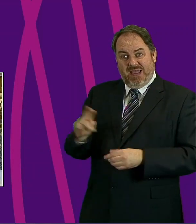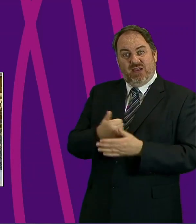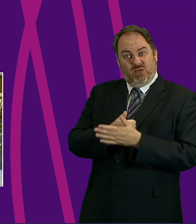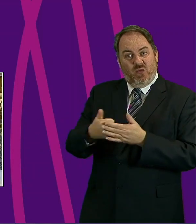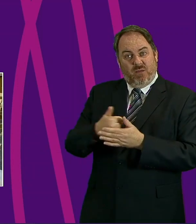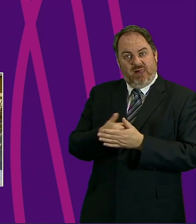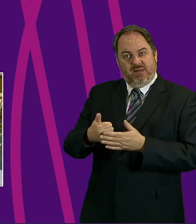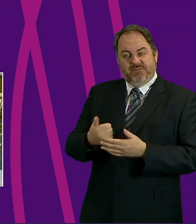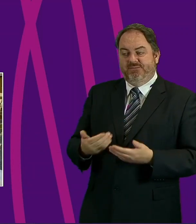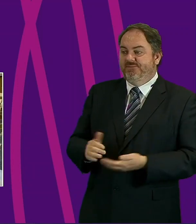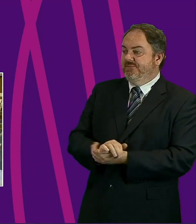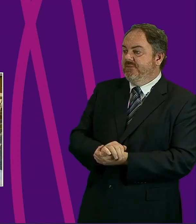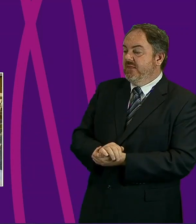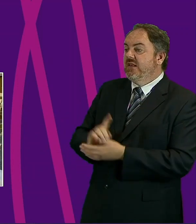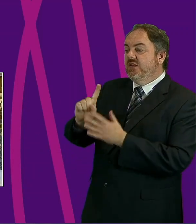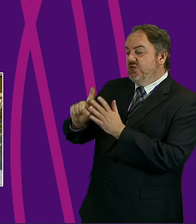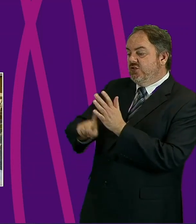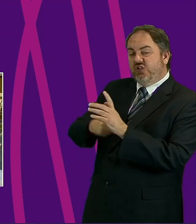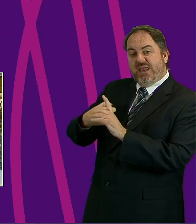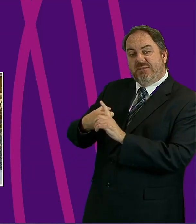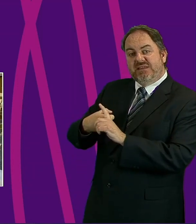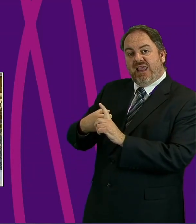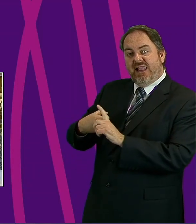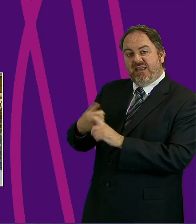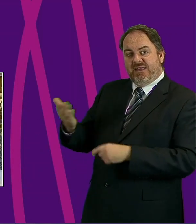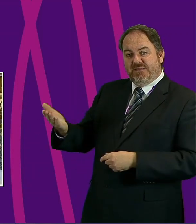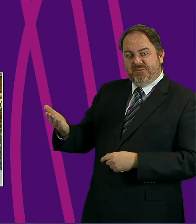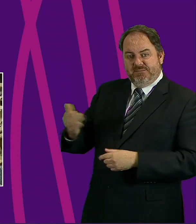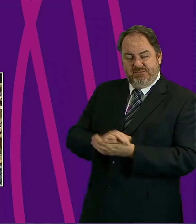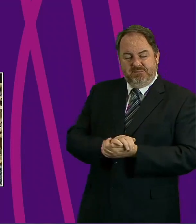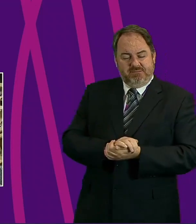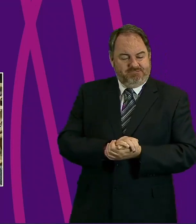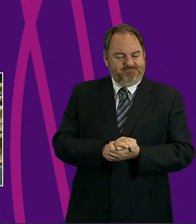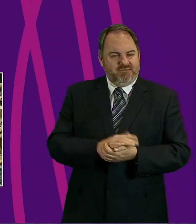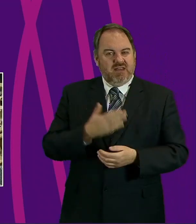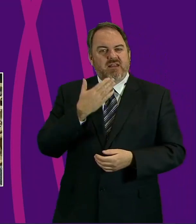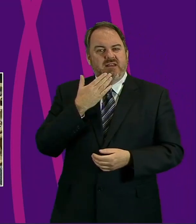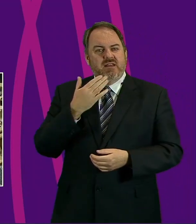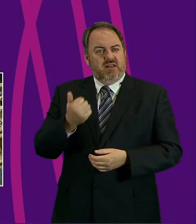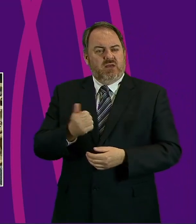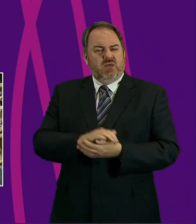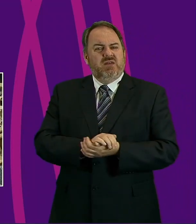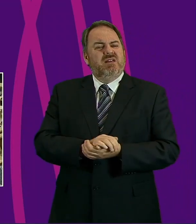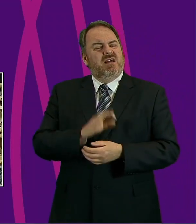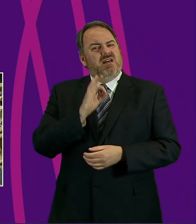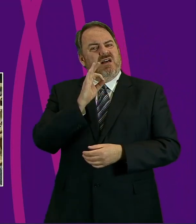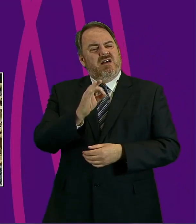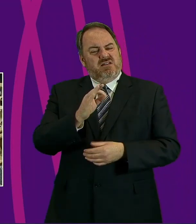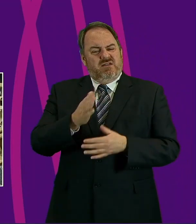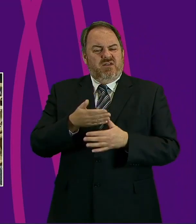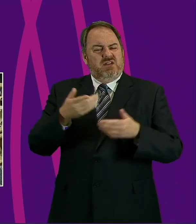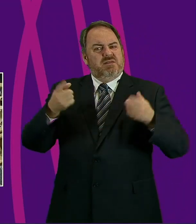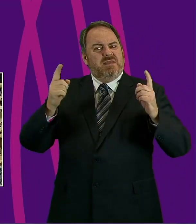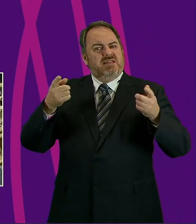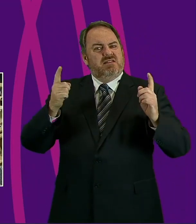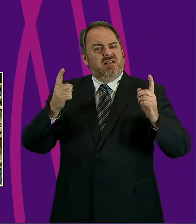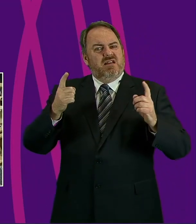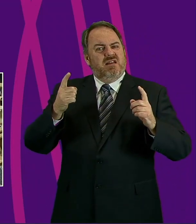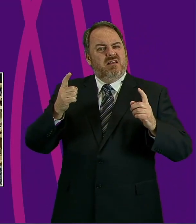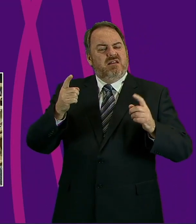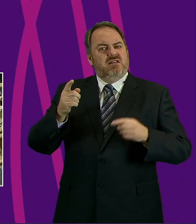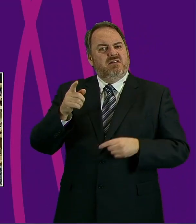followed by Linda Fabiani. James Kelly. Thank you, Presiding Officer. Can I draw the First Minister's attention to